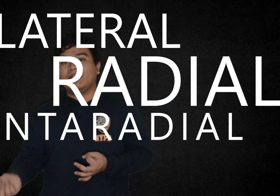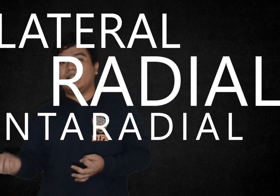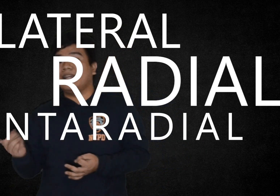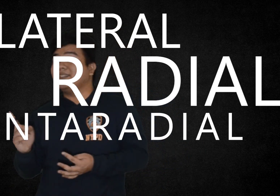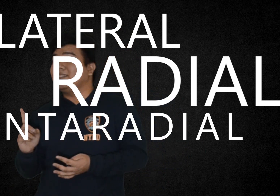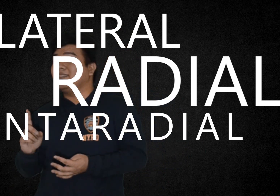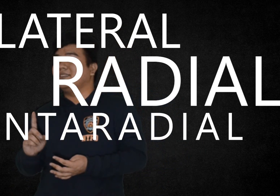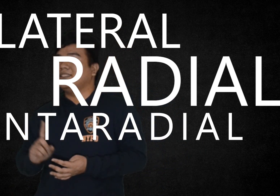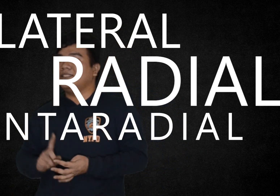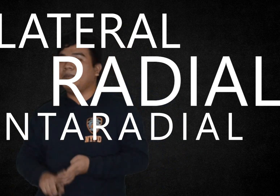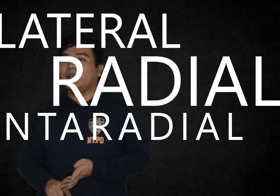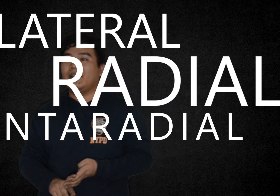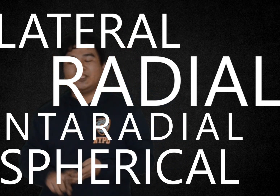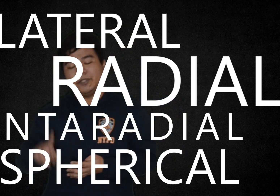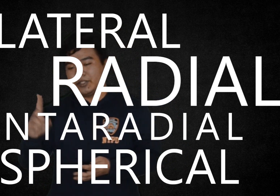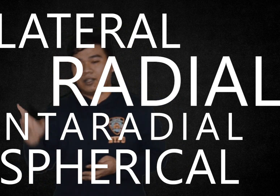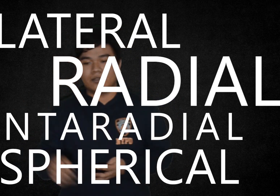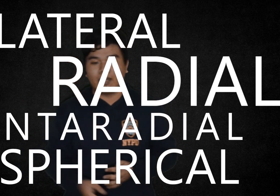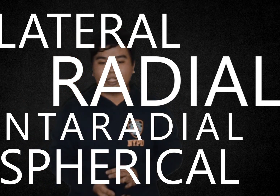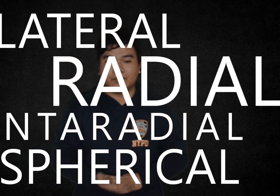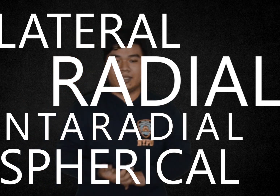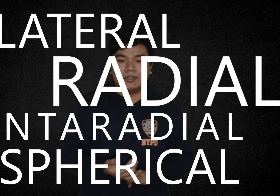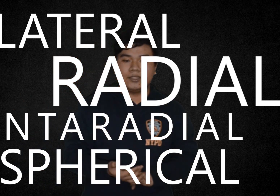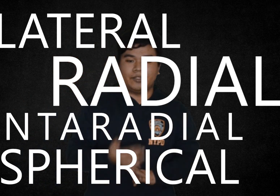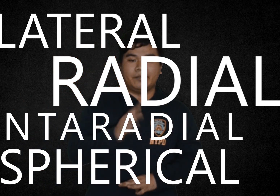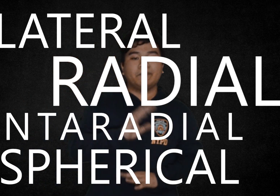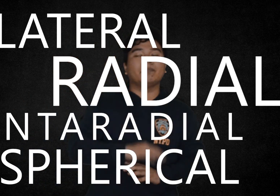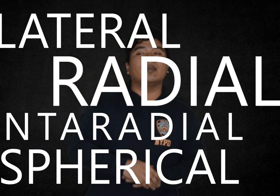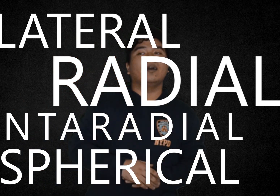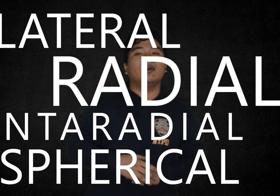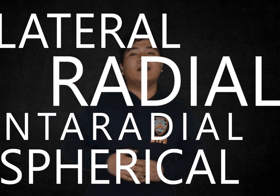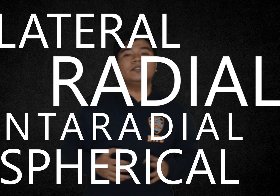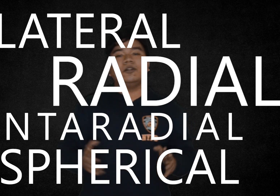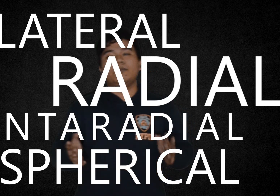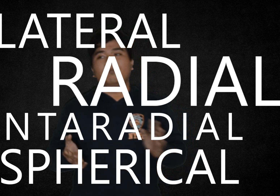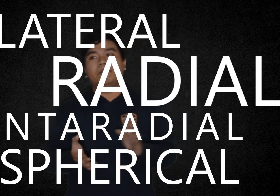and spherical, actually. Sorry. So,